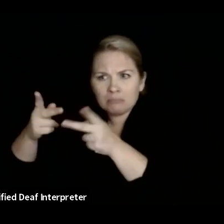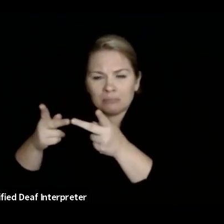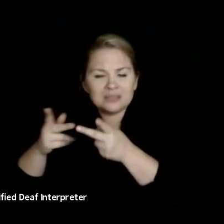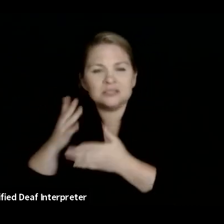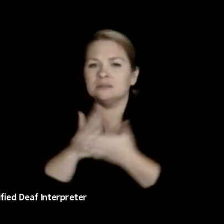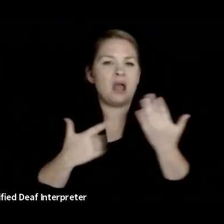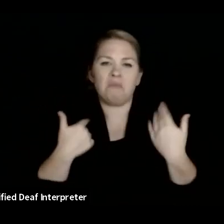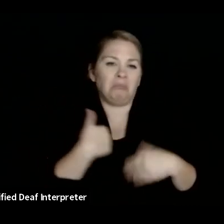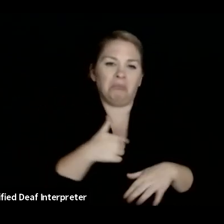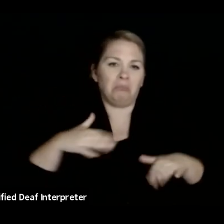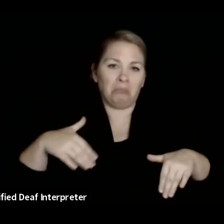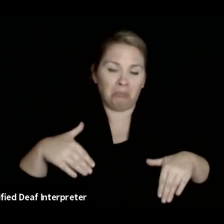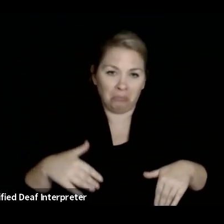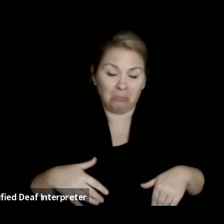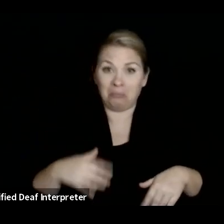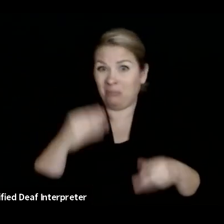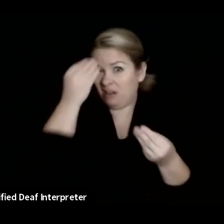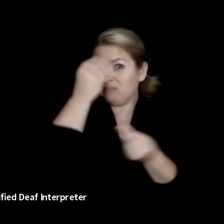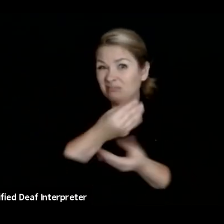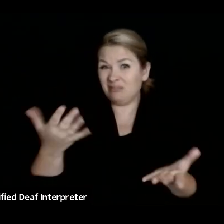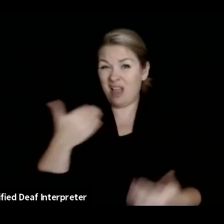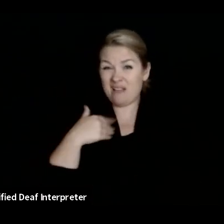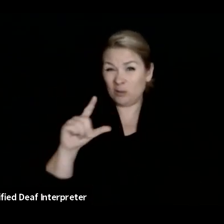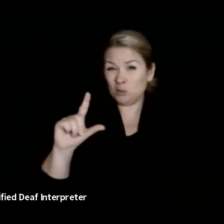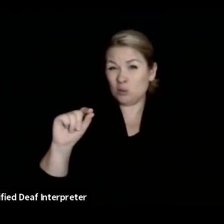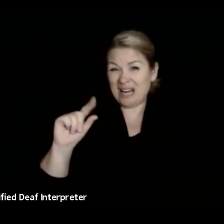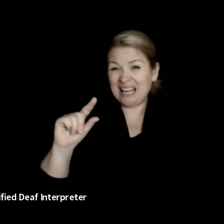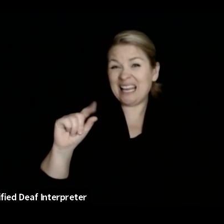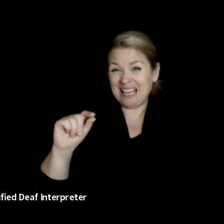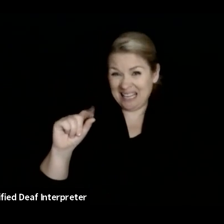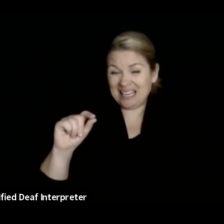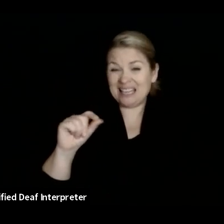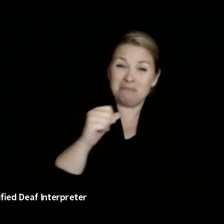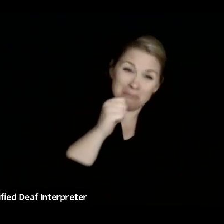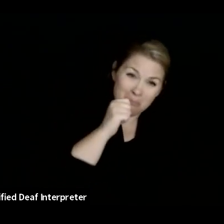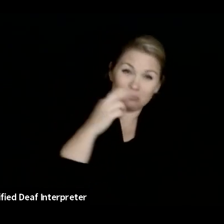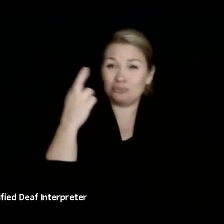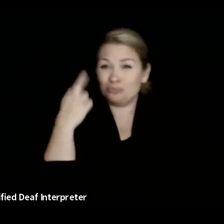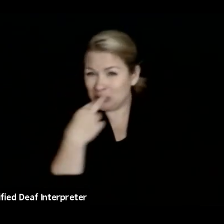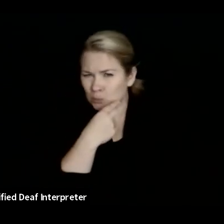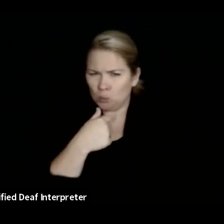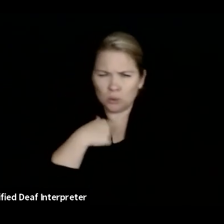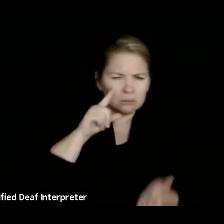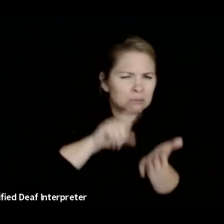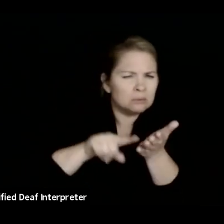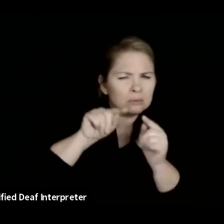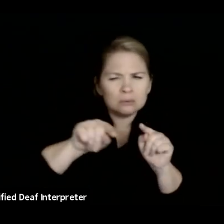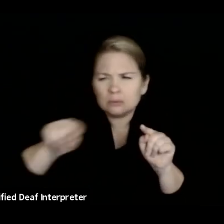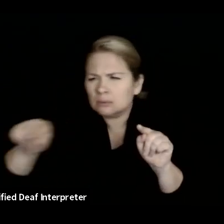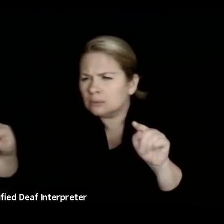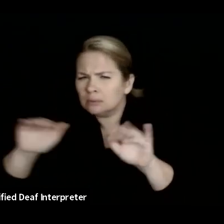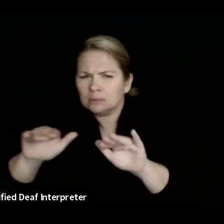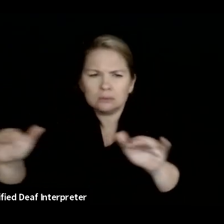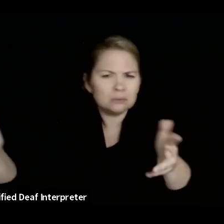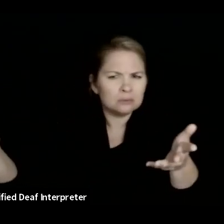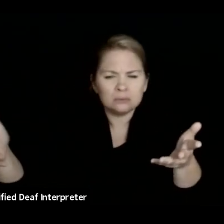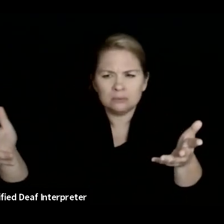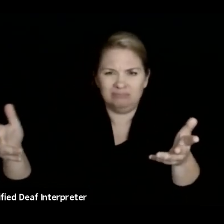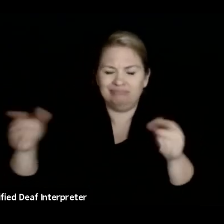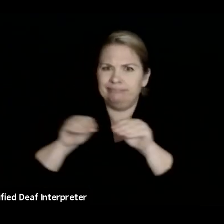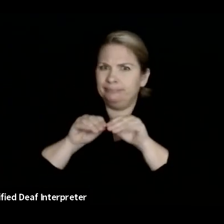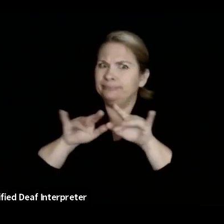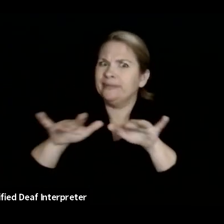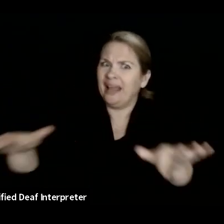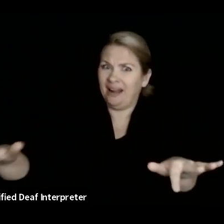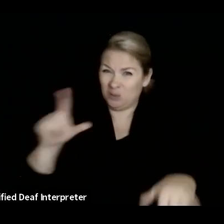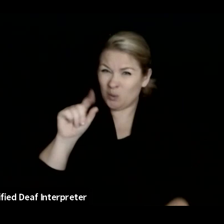And so, we're continuing to see this as a significant driver for the cases that we